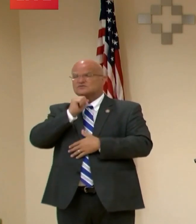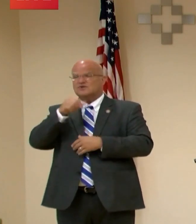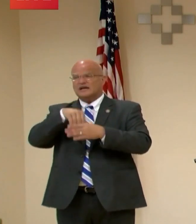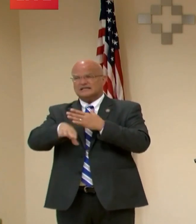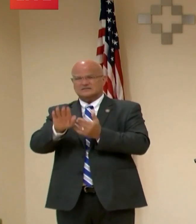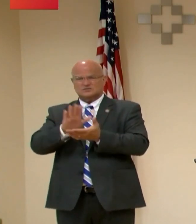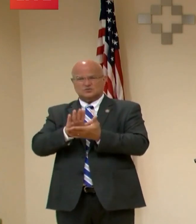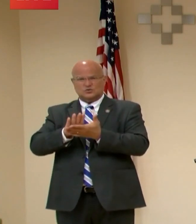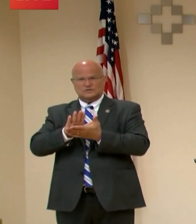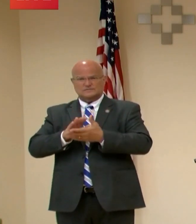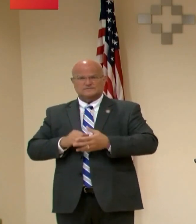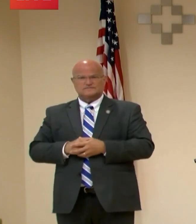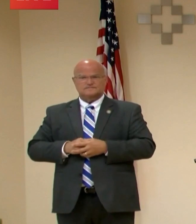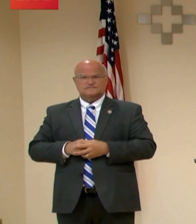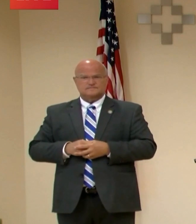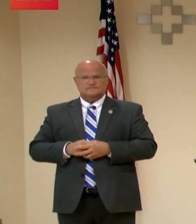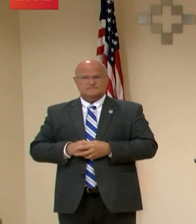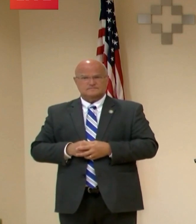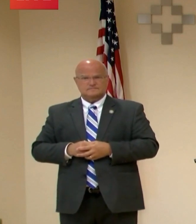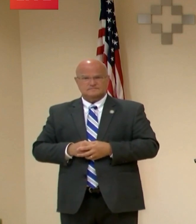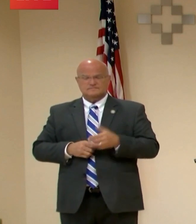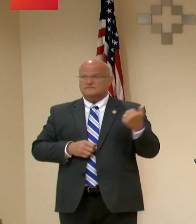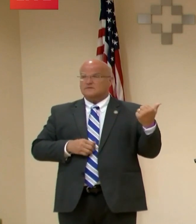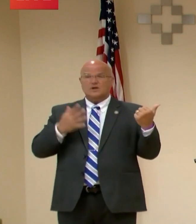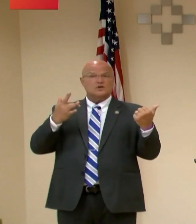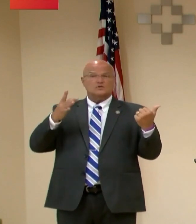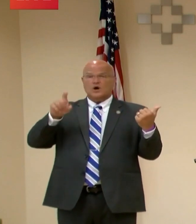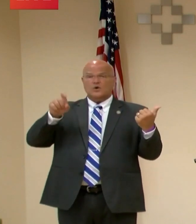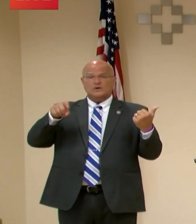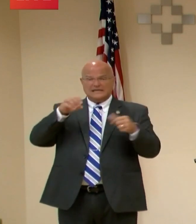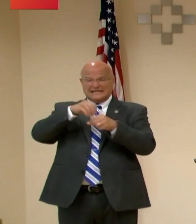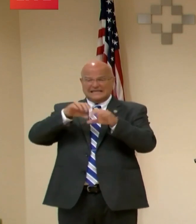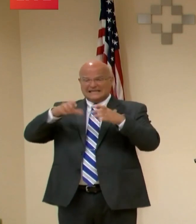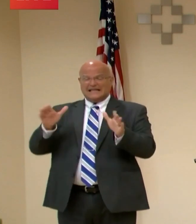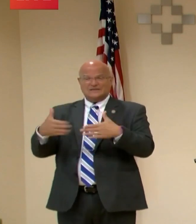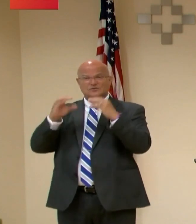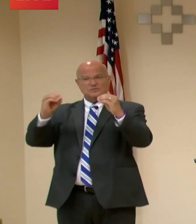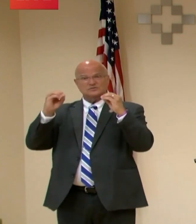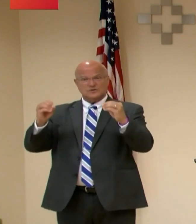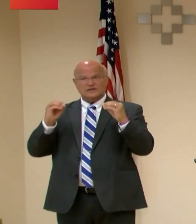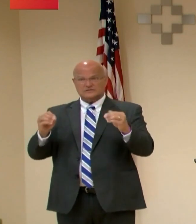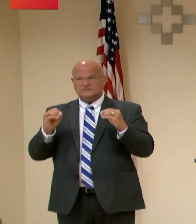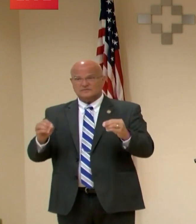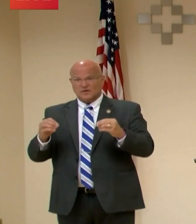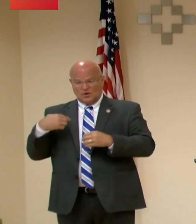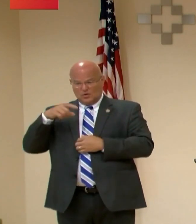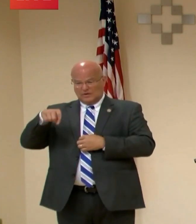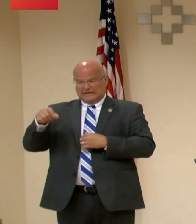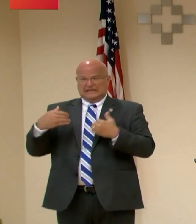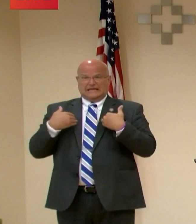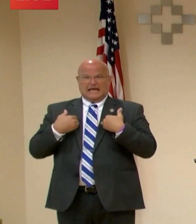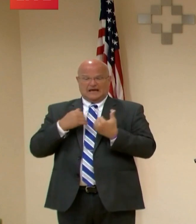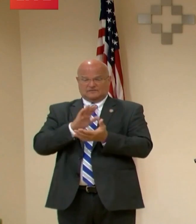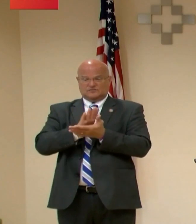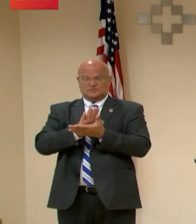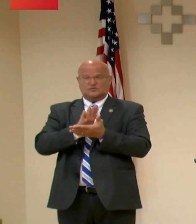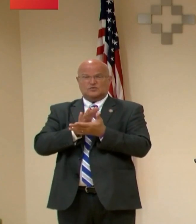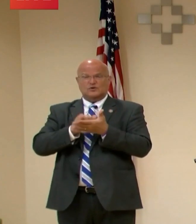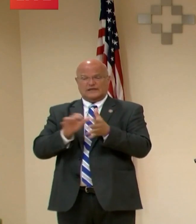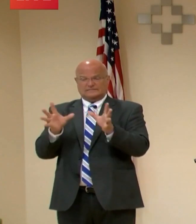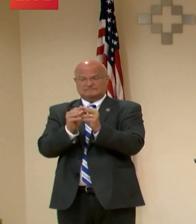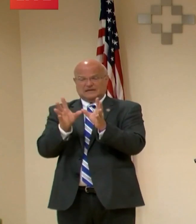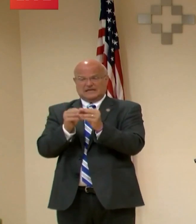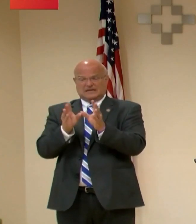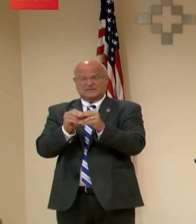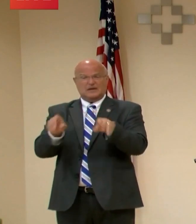not in school? Well, that's why we need in-classroom instruction. We need to have a school that's